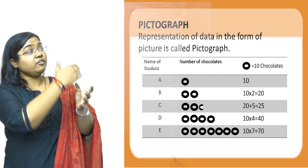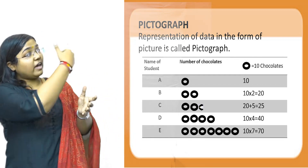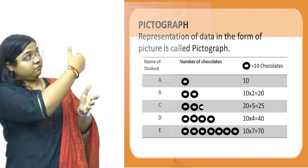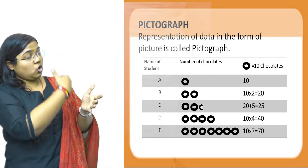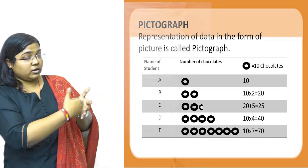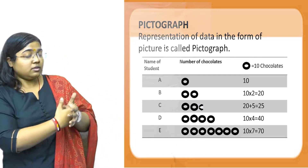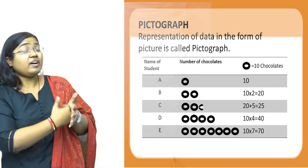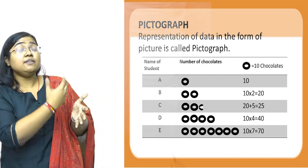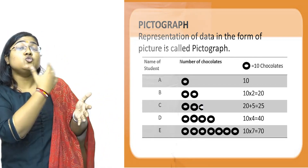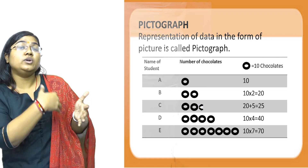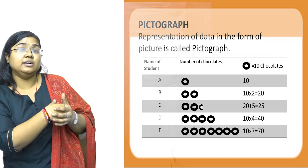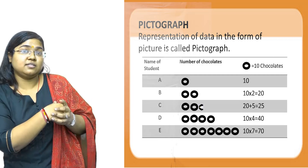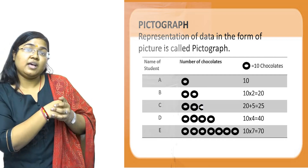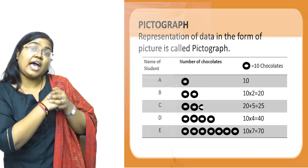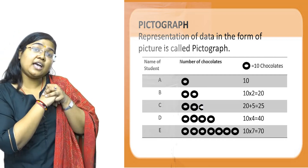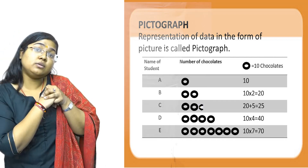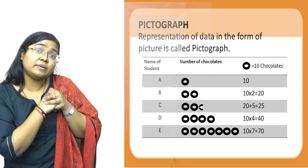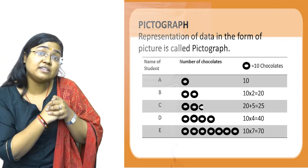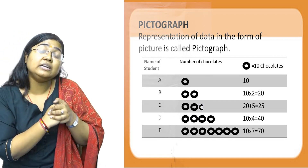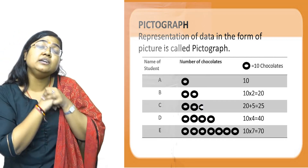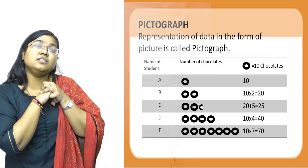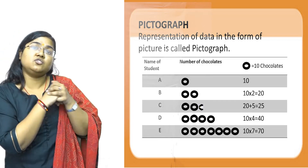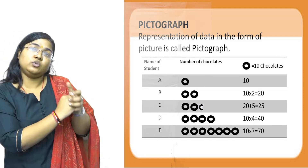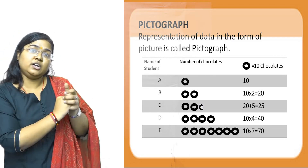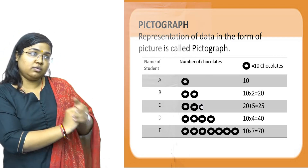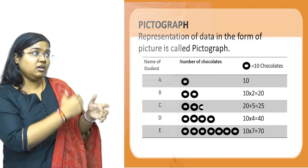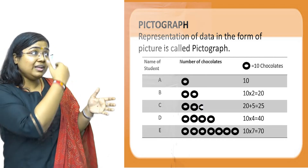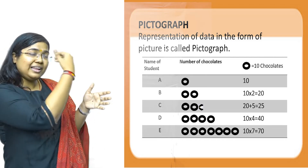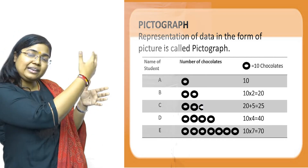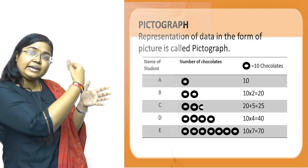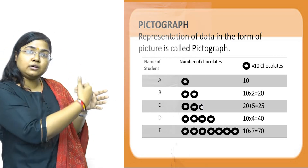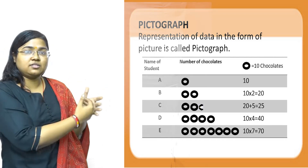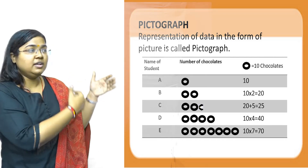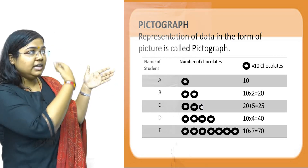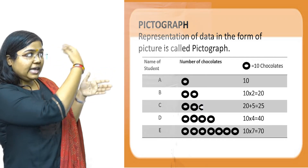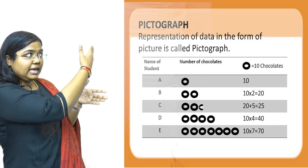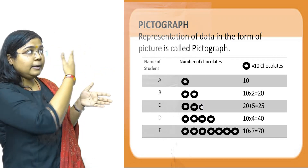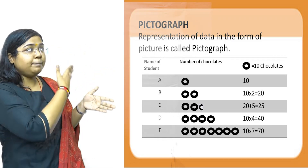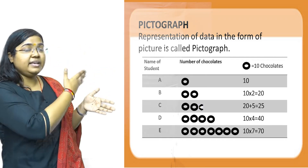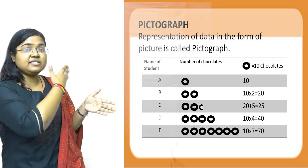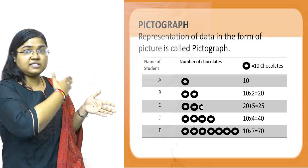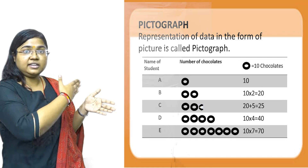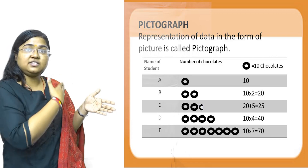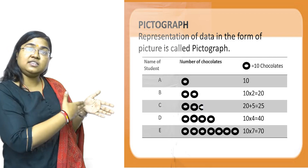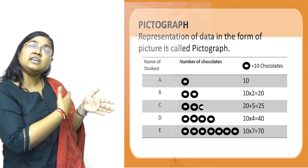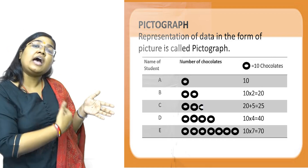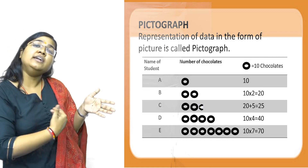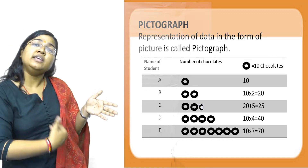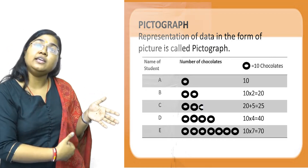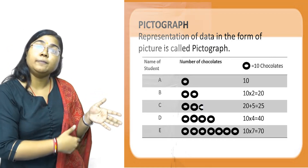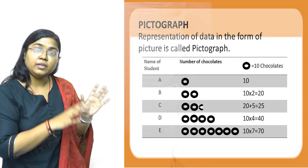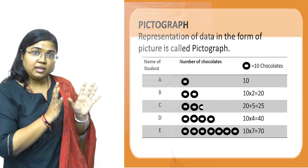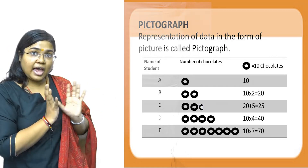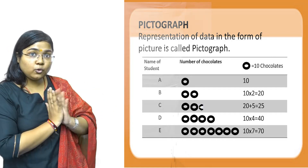Suppose there are 5 students. I have represented the student with the letters A, B, C, D